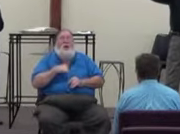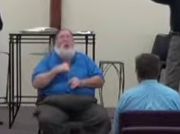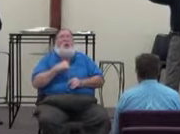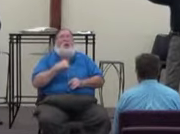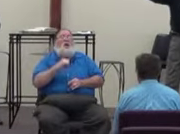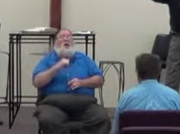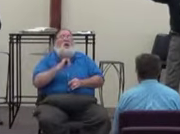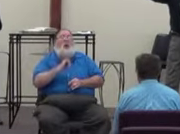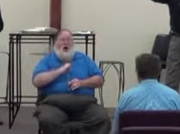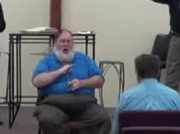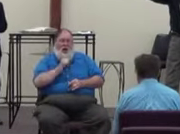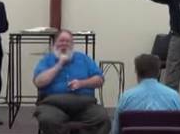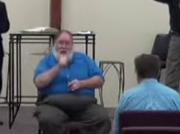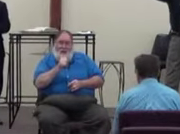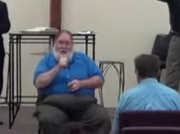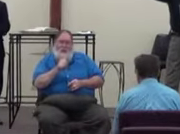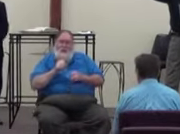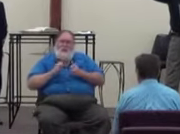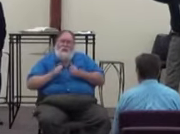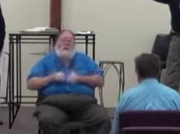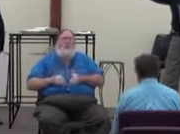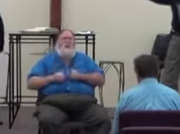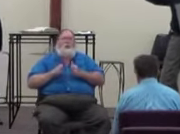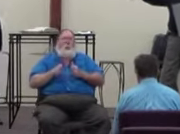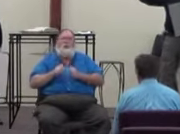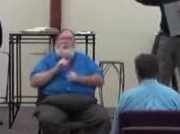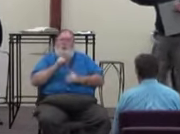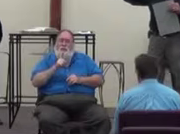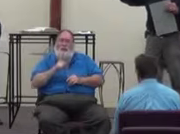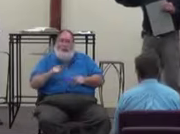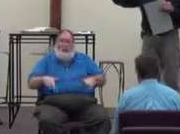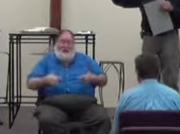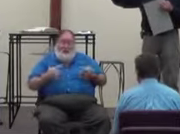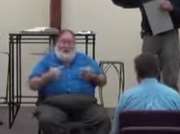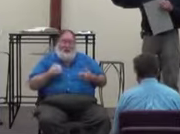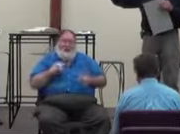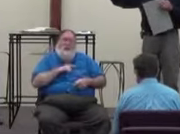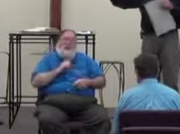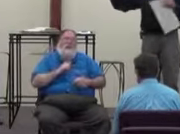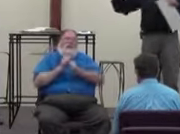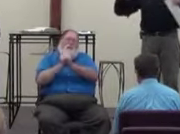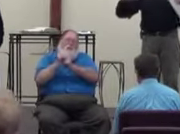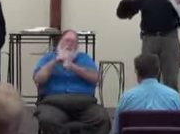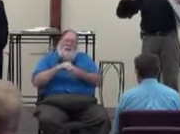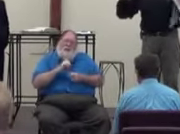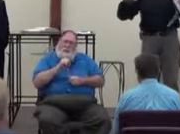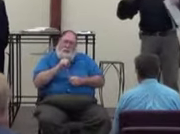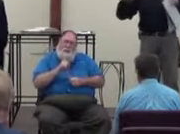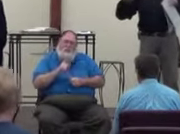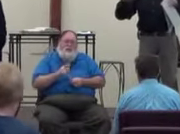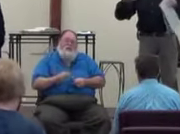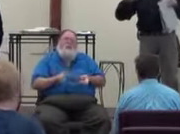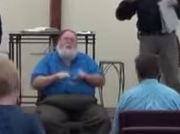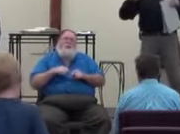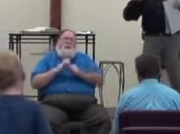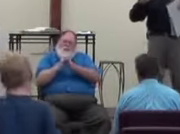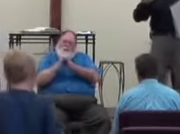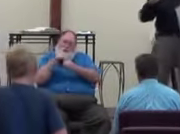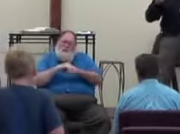the way, the truth, and the life. And we're to worship in truth. And when we worship in truth,